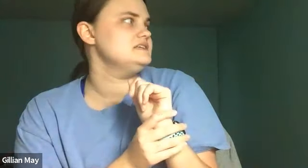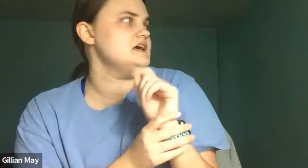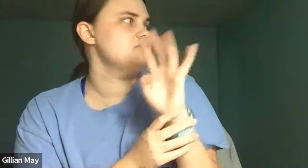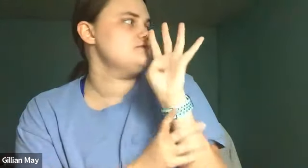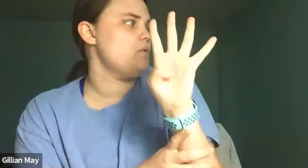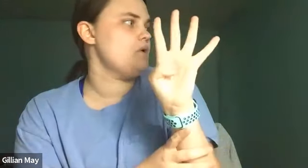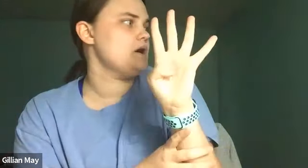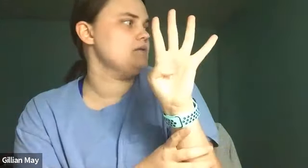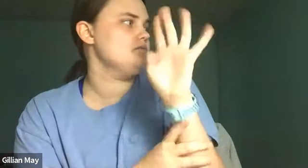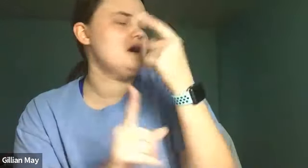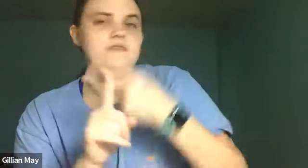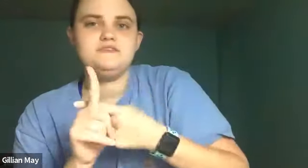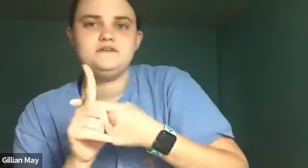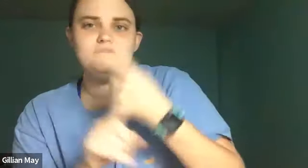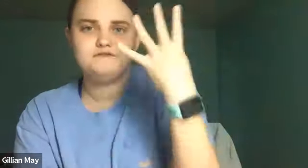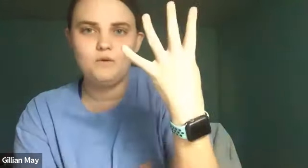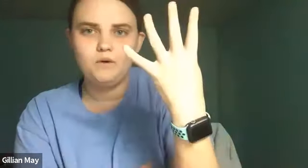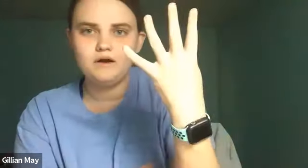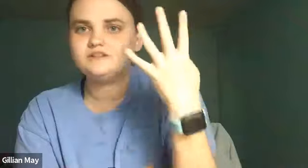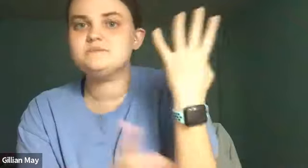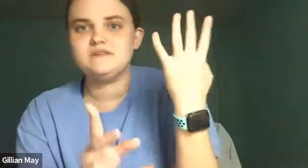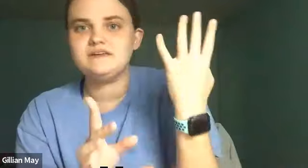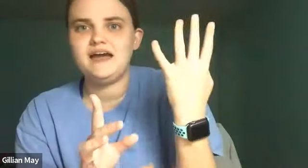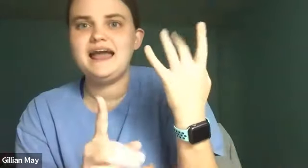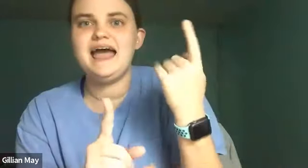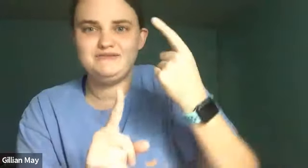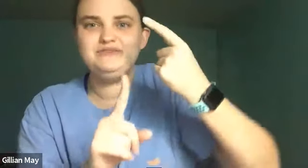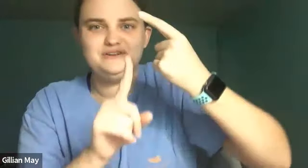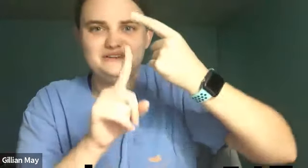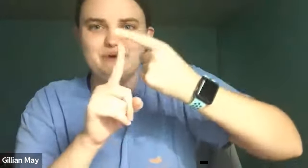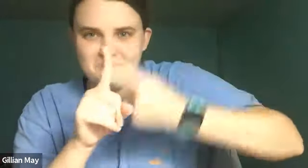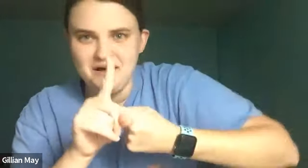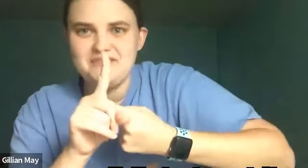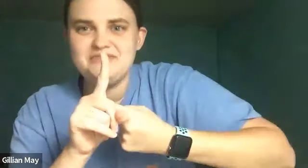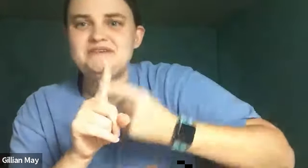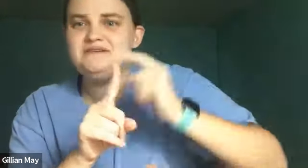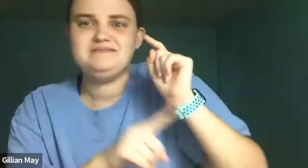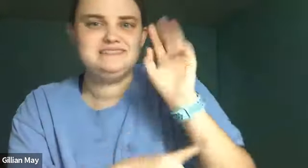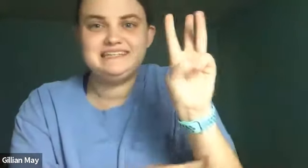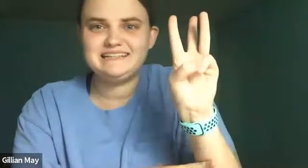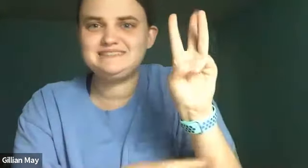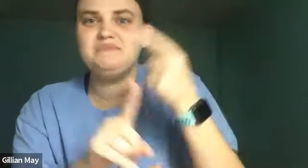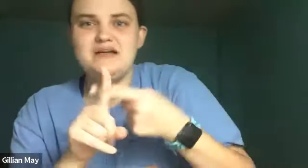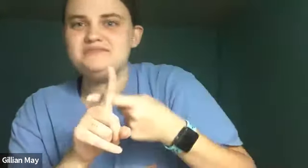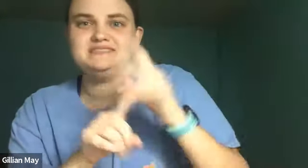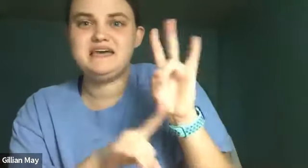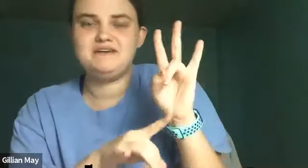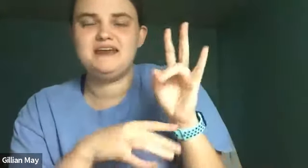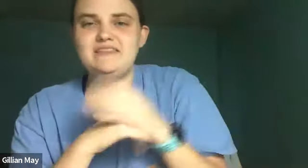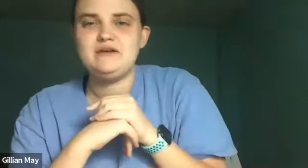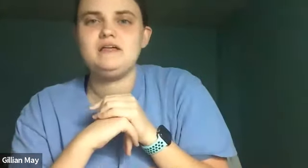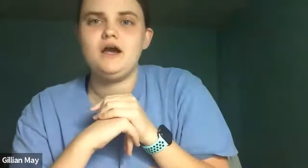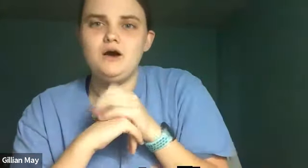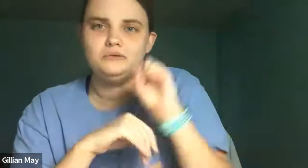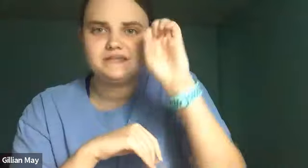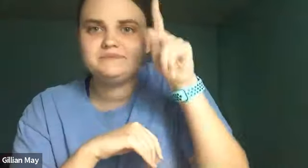said month 4 or something like that. I literally went month 6, month 7, and they're like, oh,